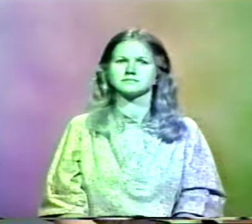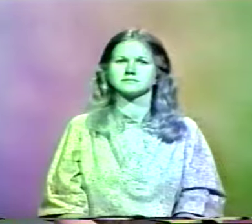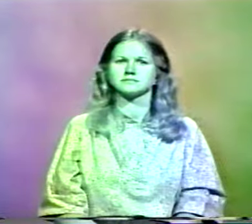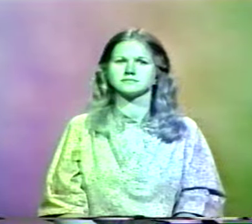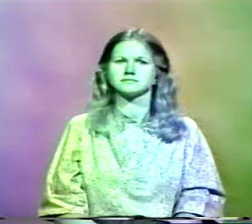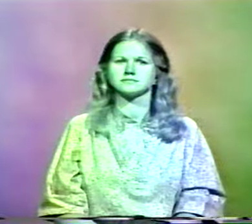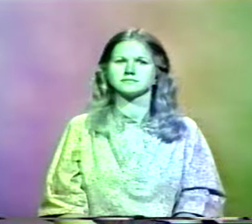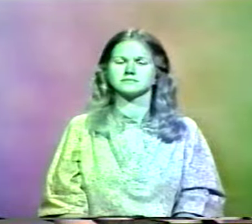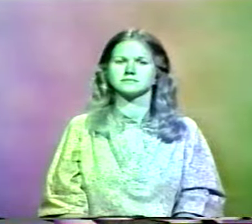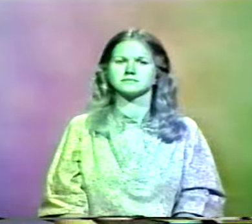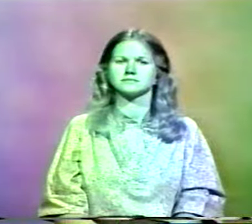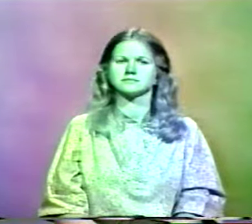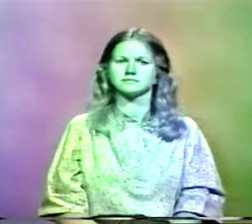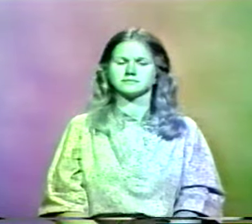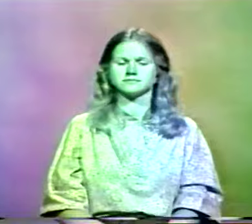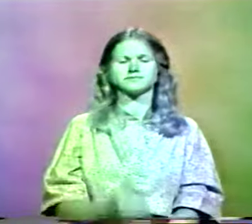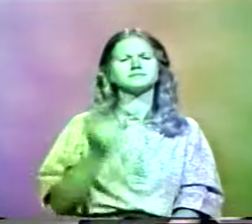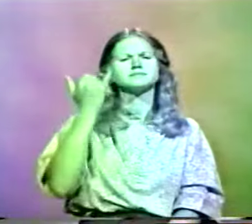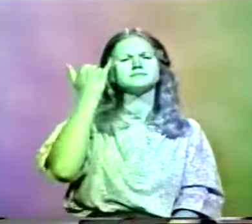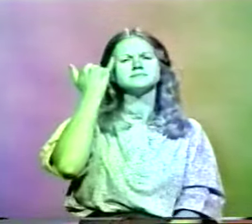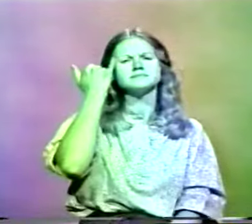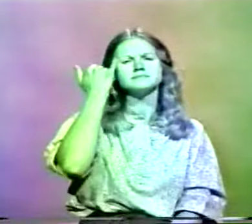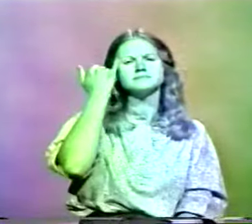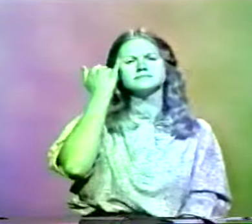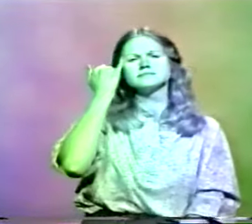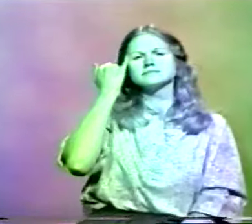Here is the basic sign imagine or idea.